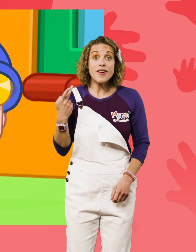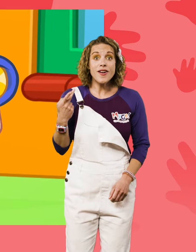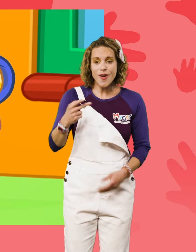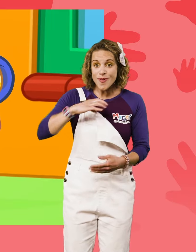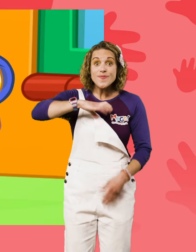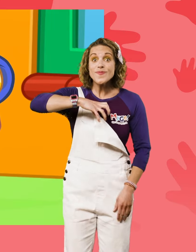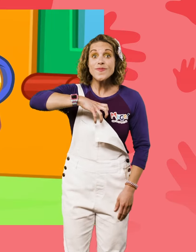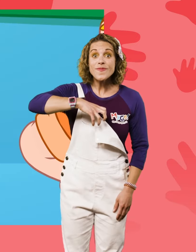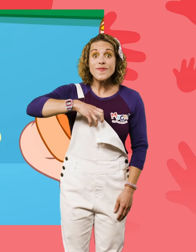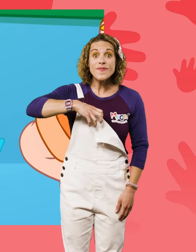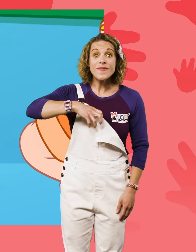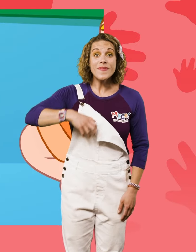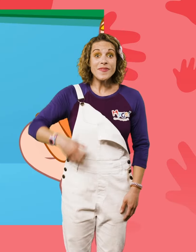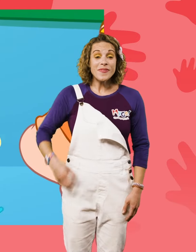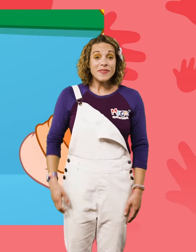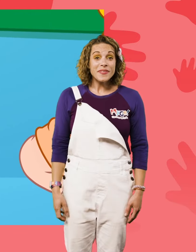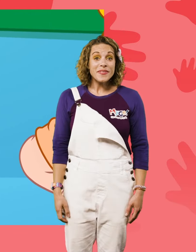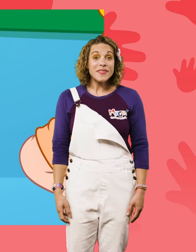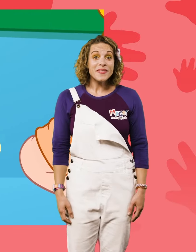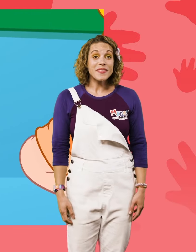into Morphle?